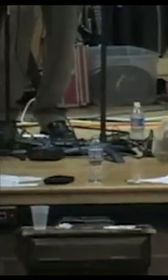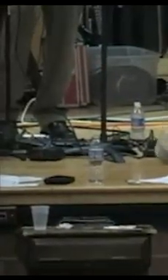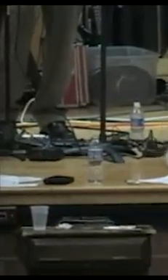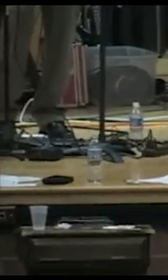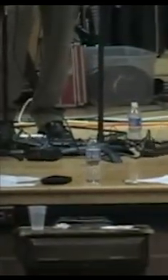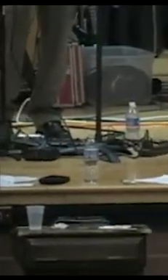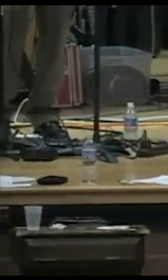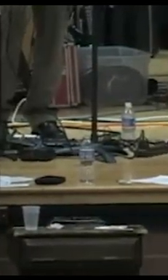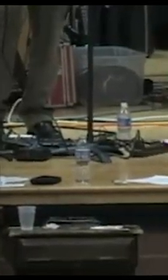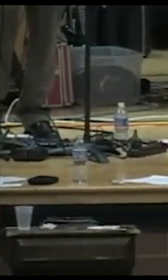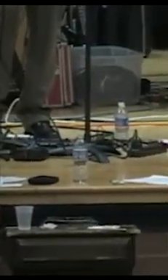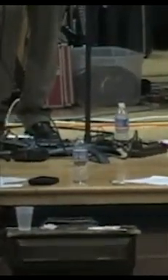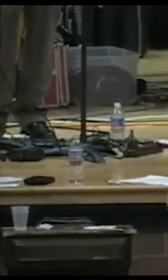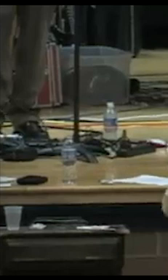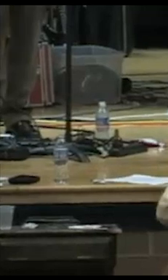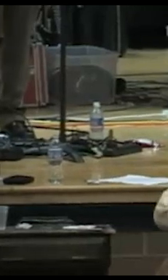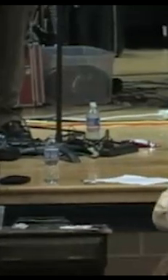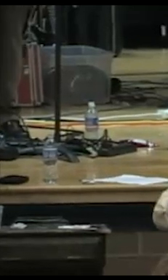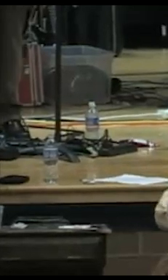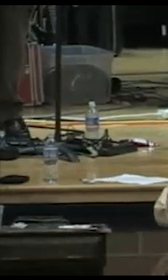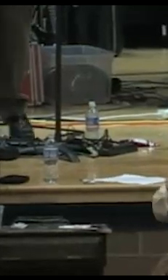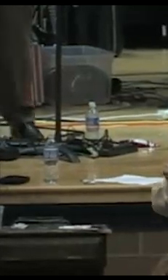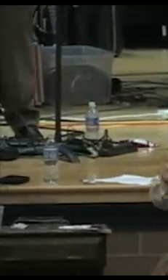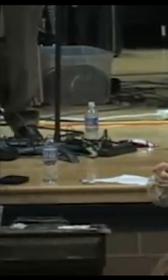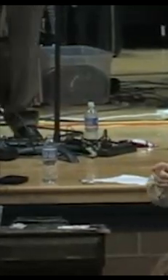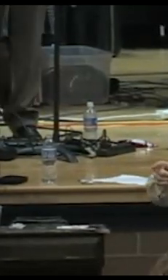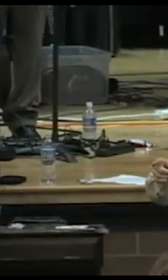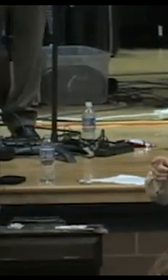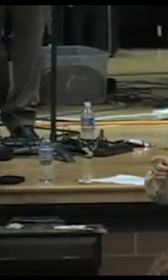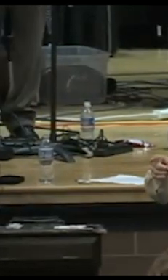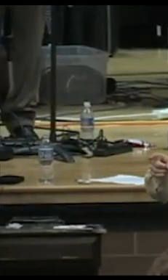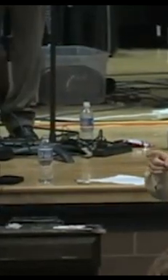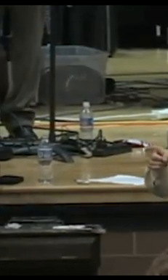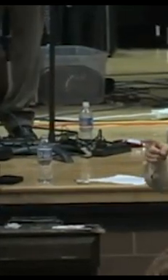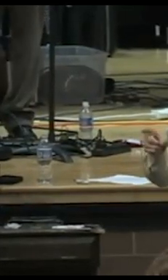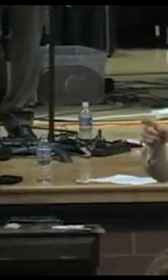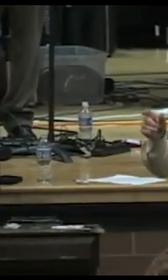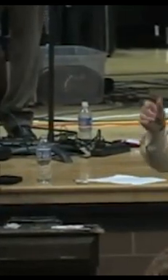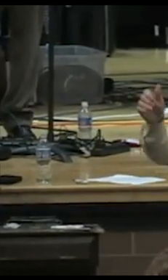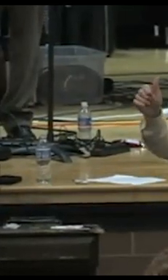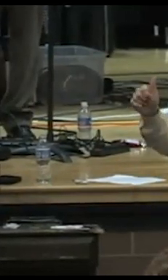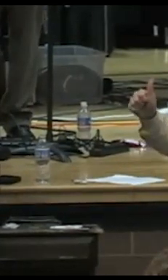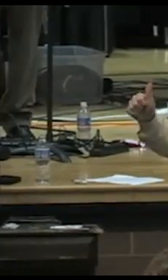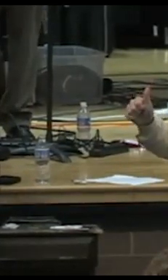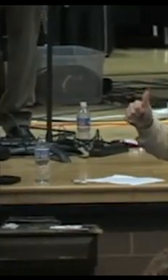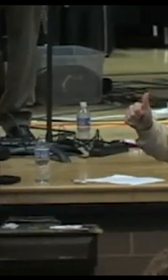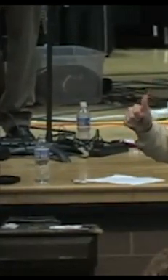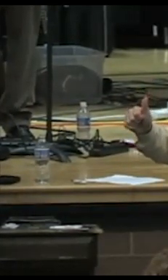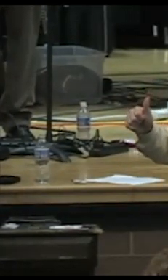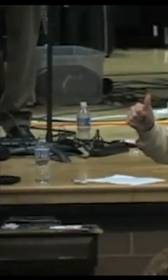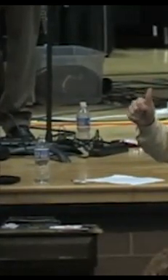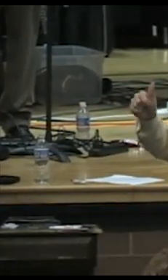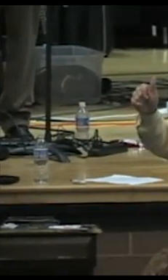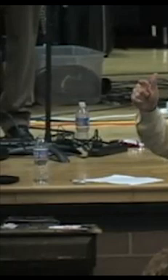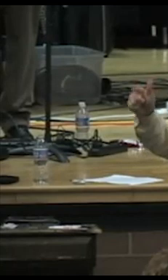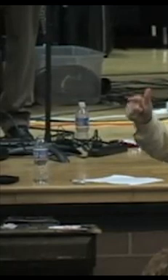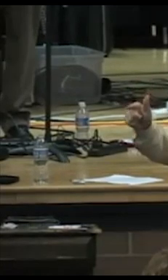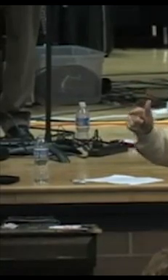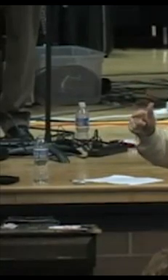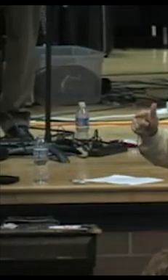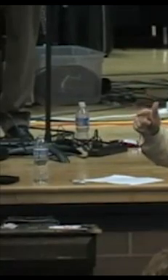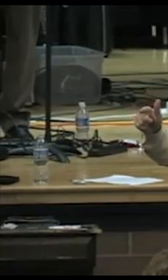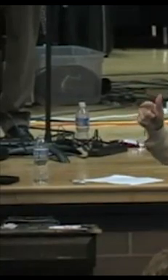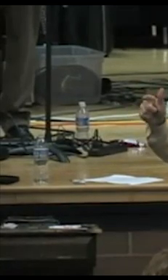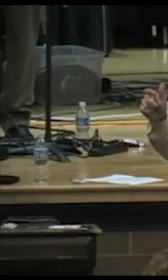F-A-I-T-H-A, hey, what do you say? If you lack the power of faith, it's because you're not in unity. You're not in